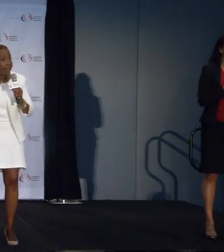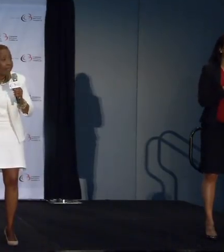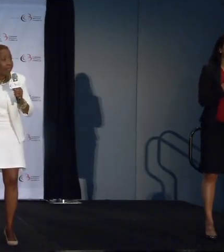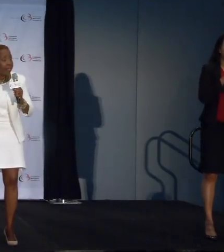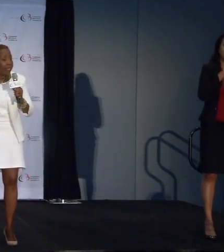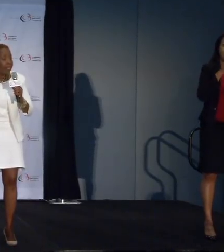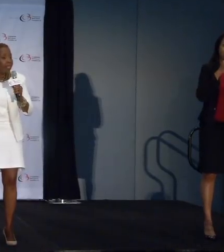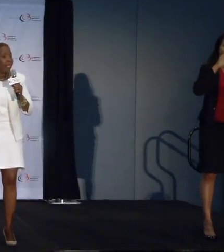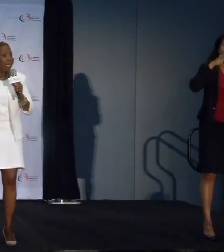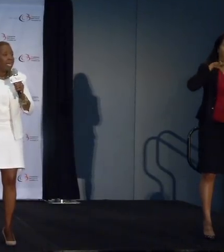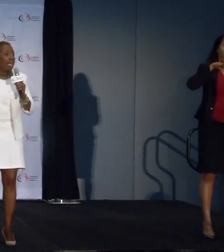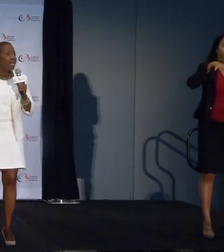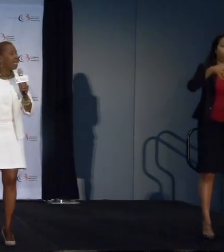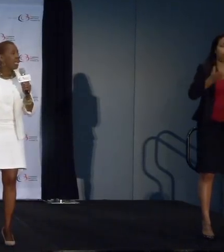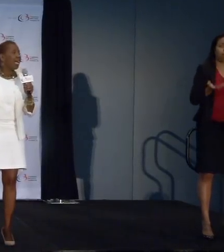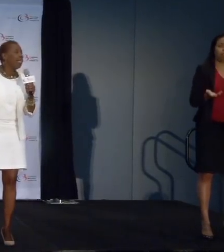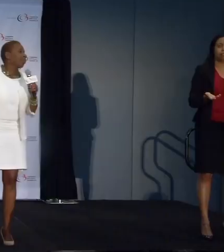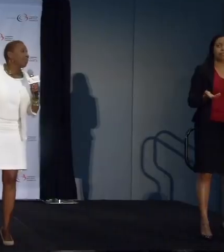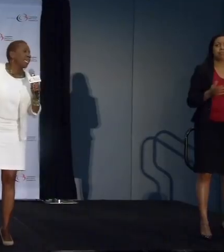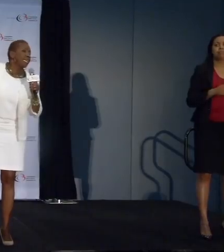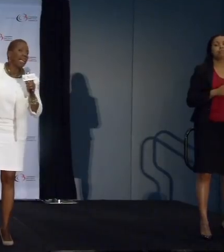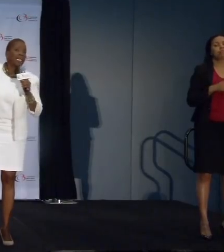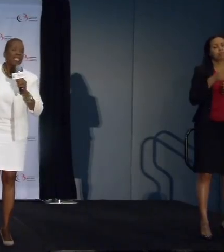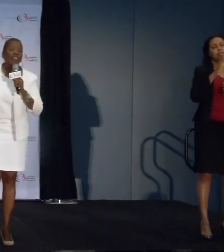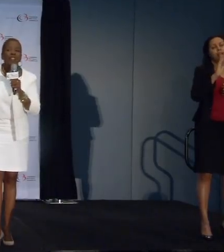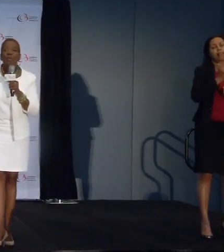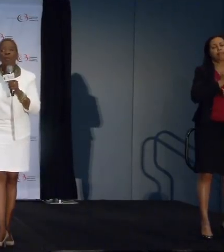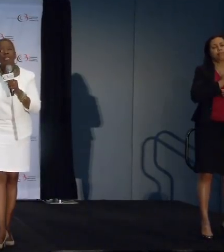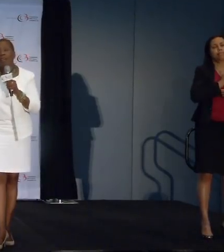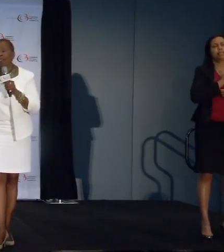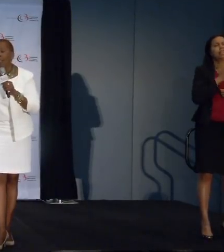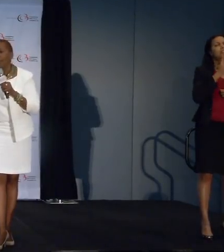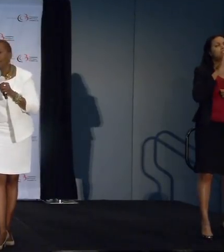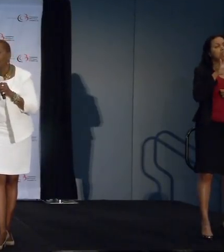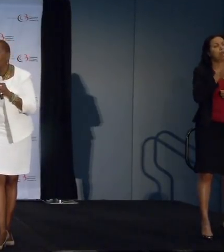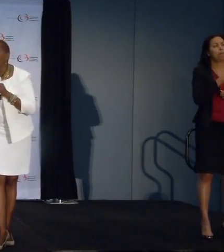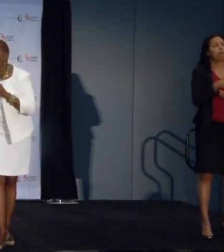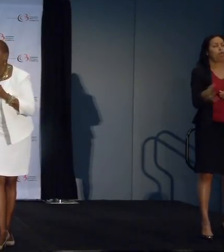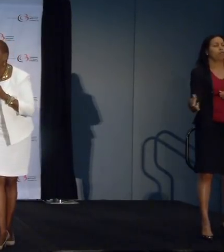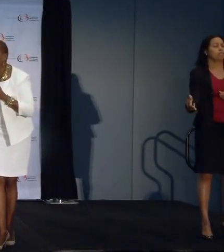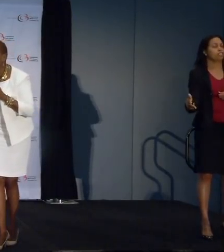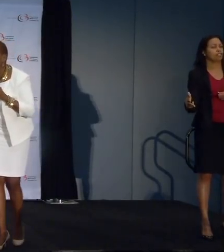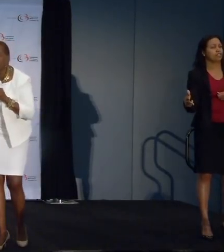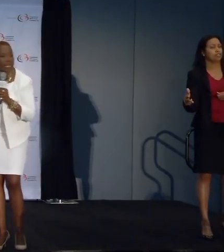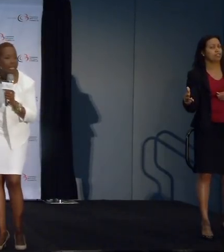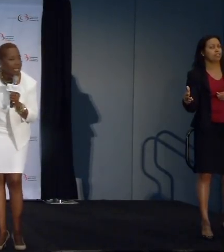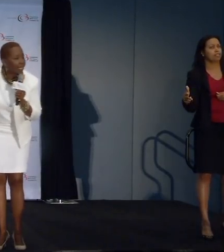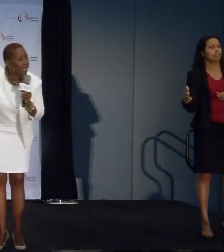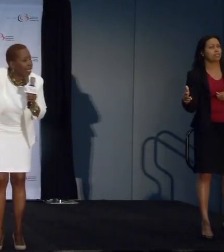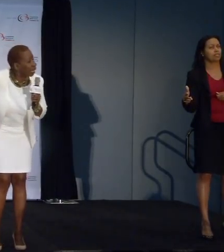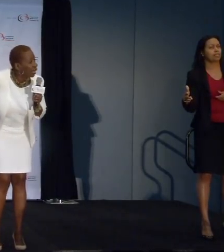wheel. And God loves me. God said, fool, pull over.